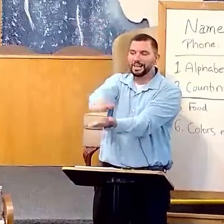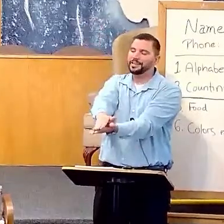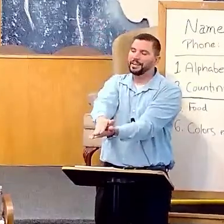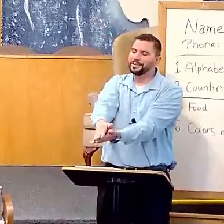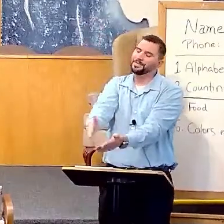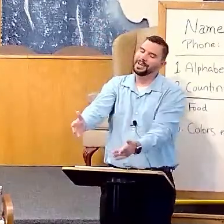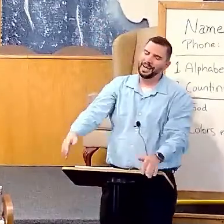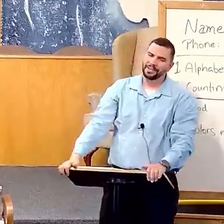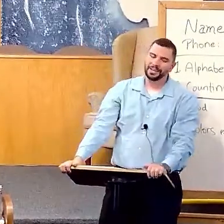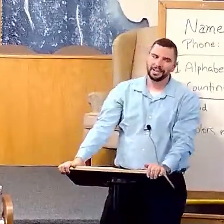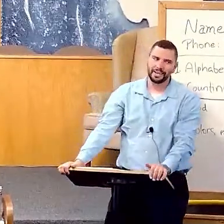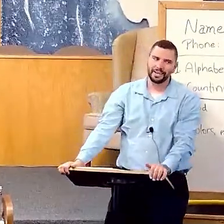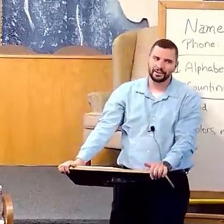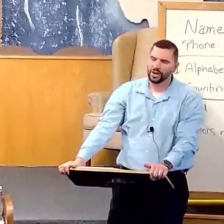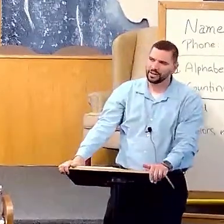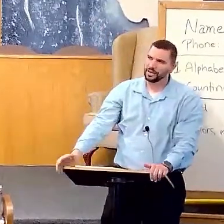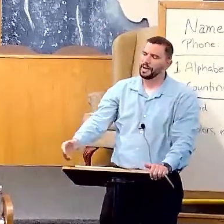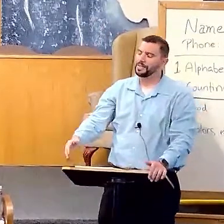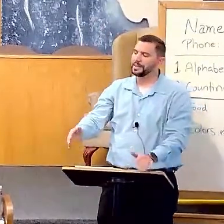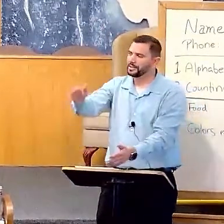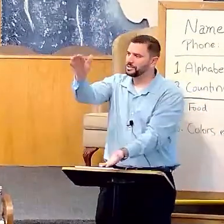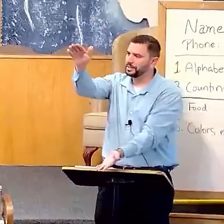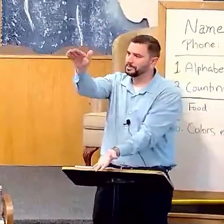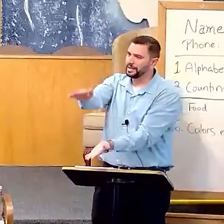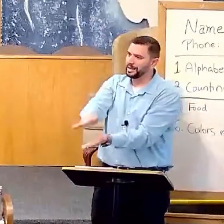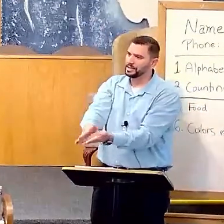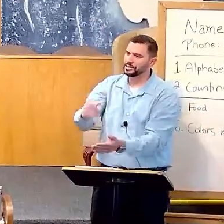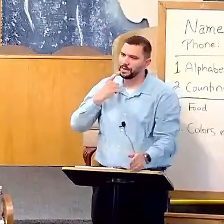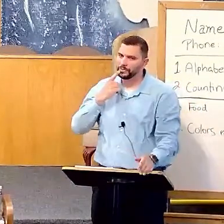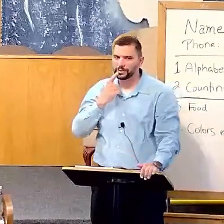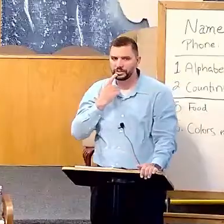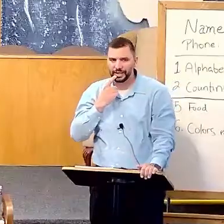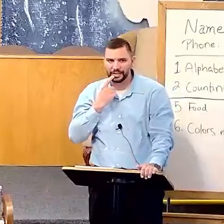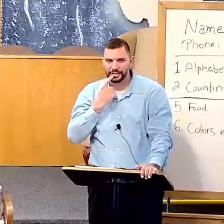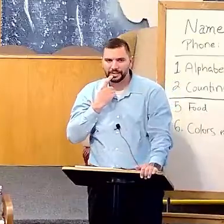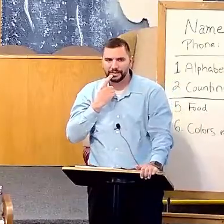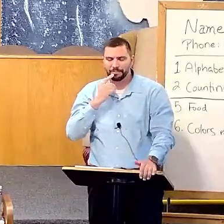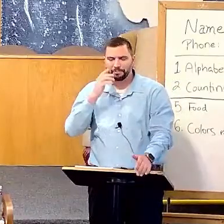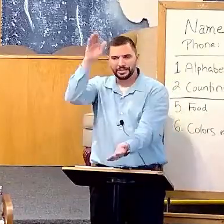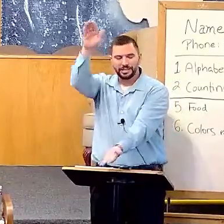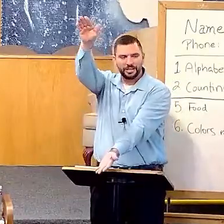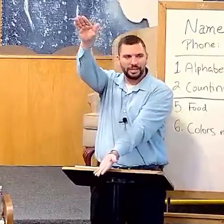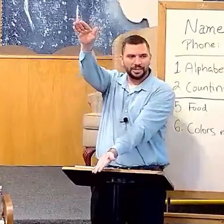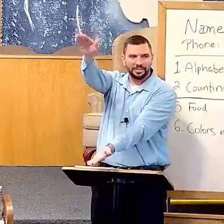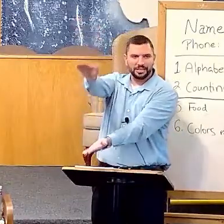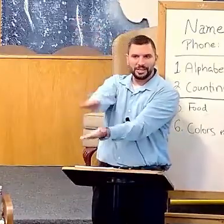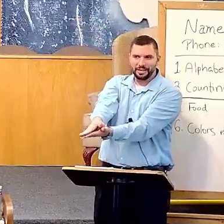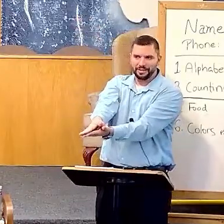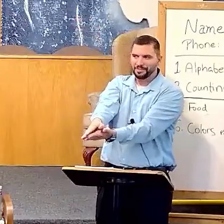Alligator. I think alligator and crocodile, I think they're the same sign. It's just a matter of what you say. But, yeah, that's alligator. Yes,